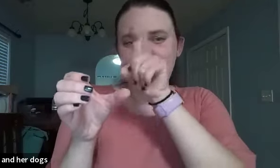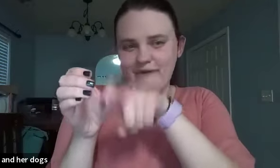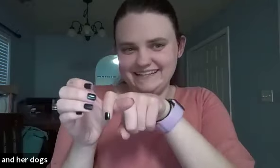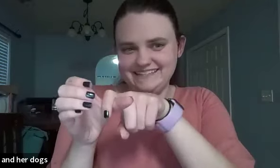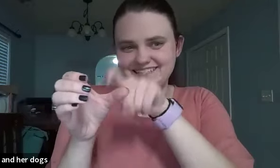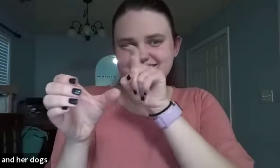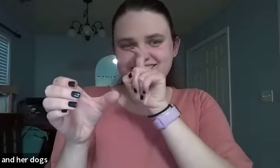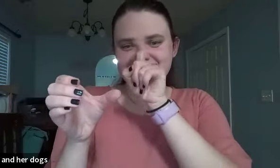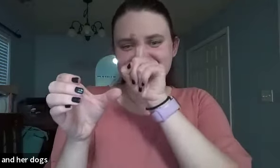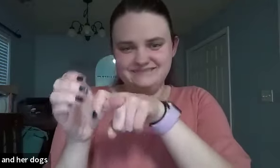Witch.